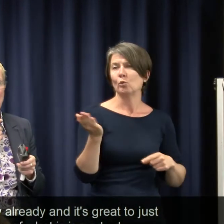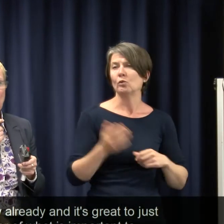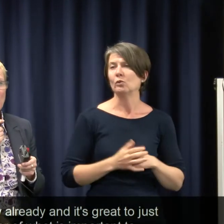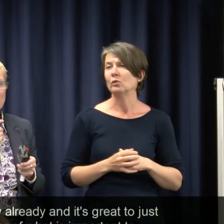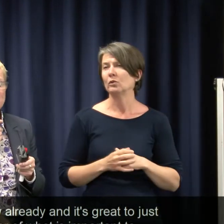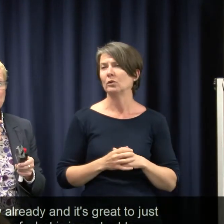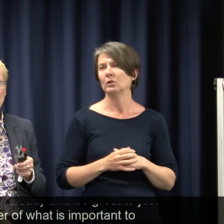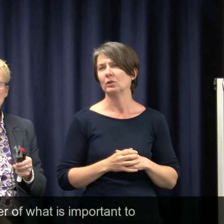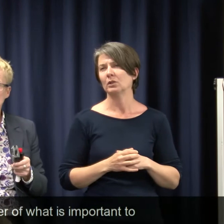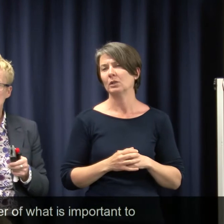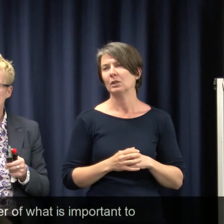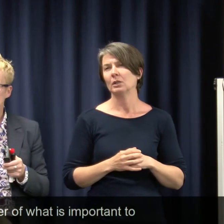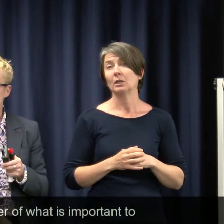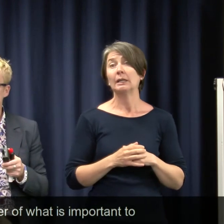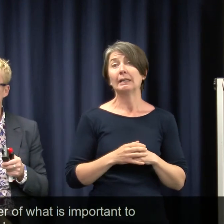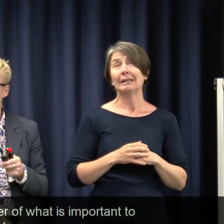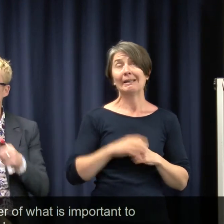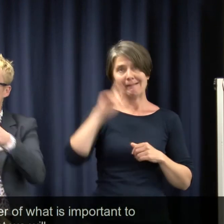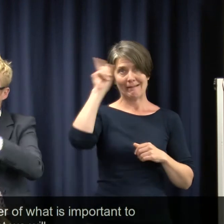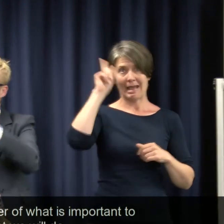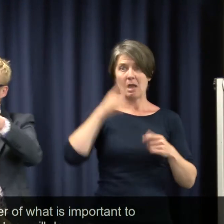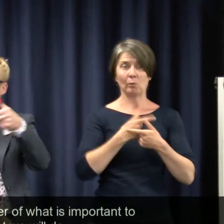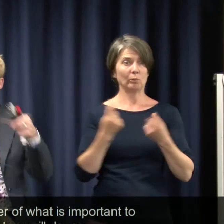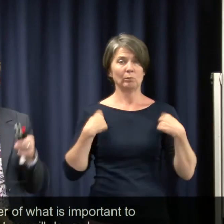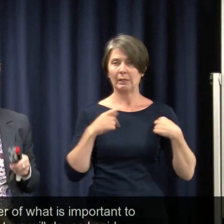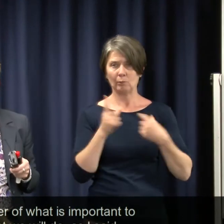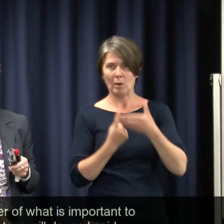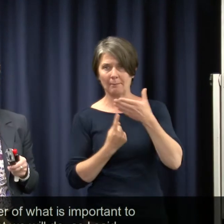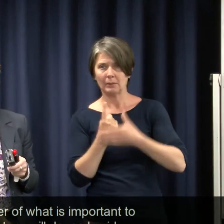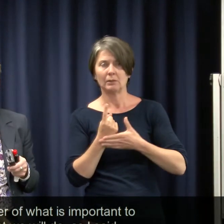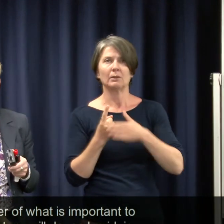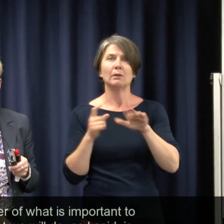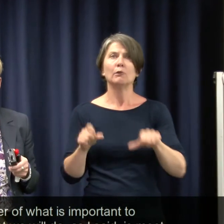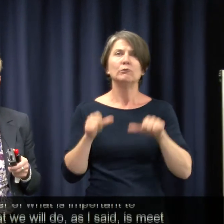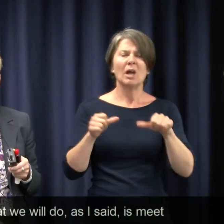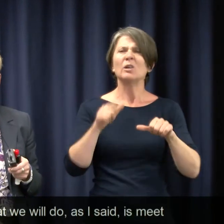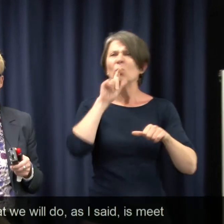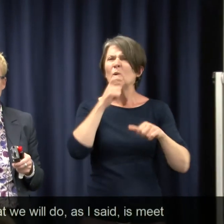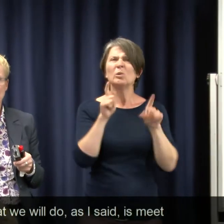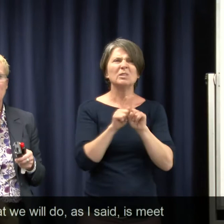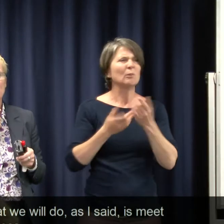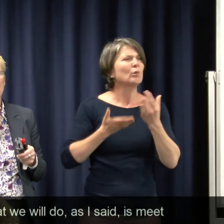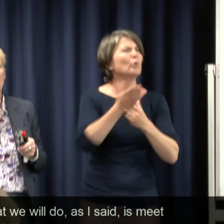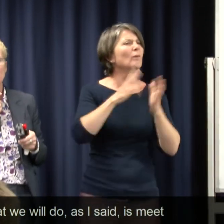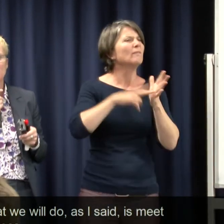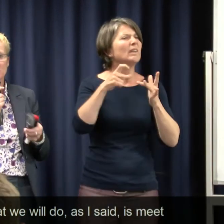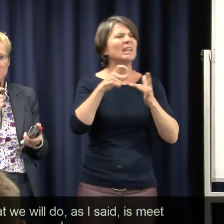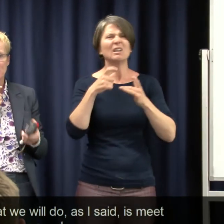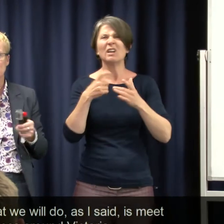What we will do, as I said, is meet in various places around Victoria and have similar discussions